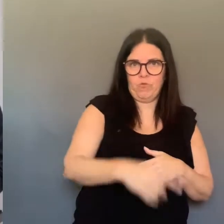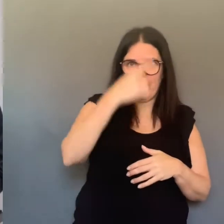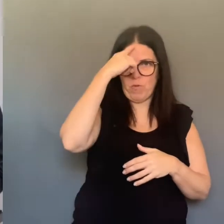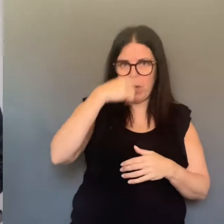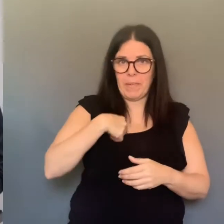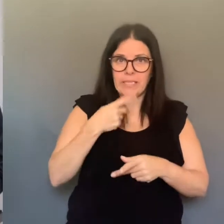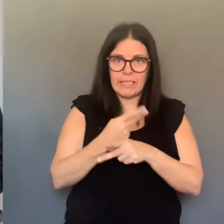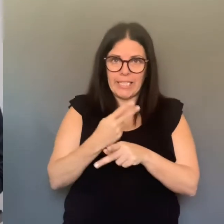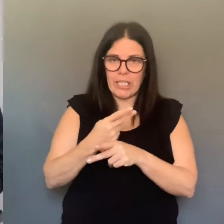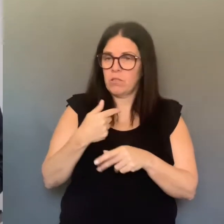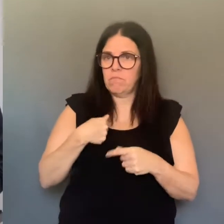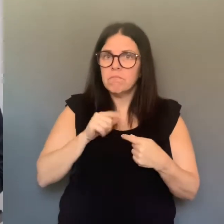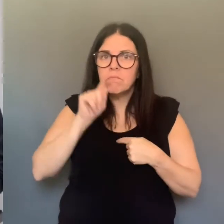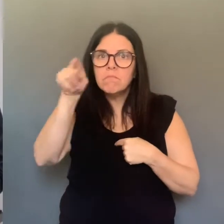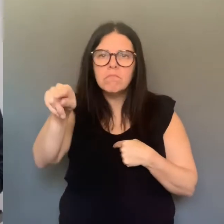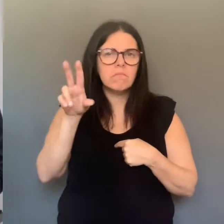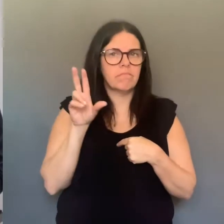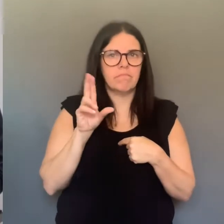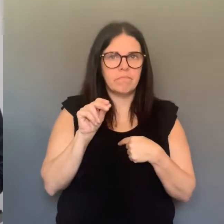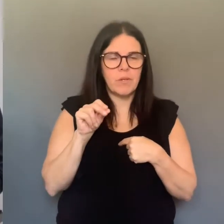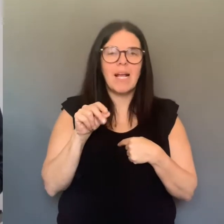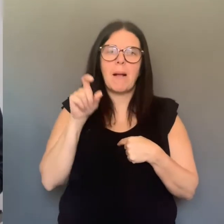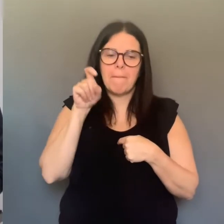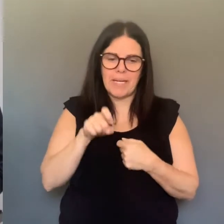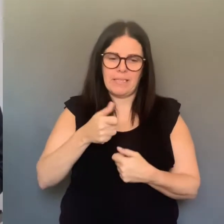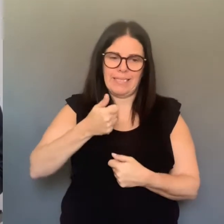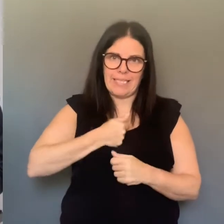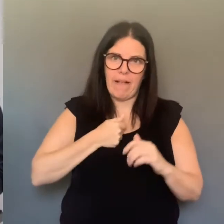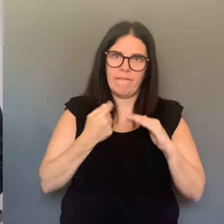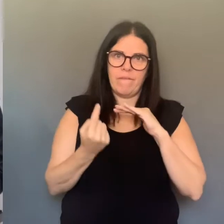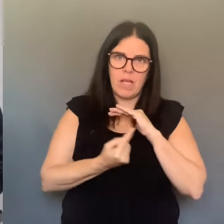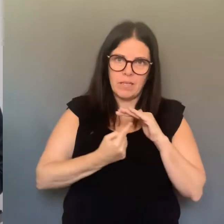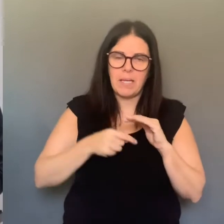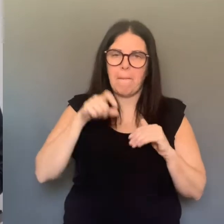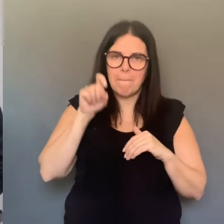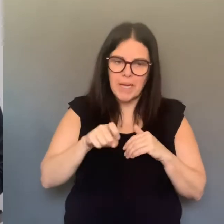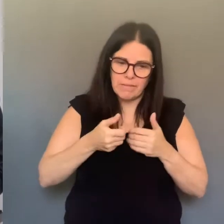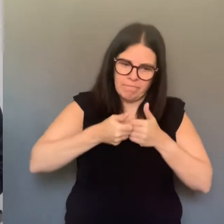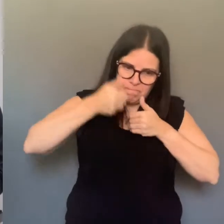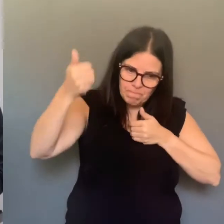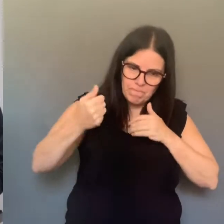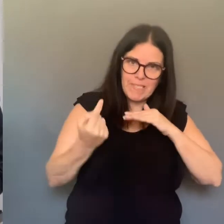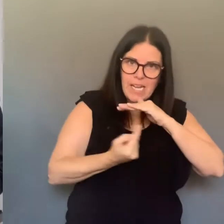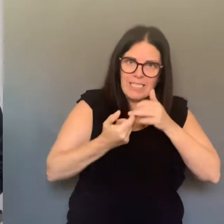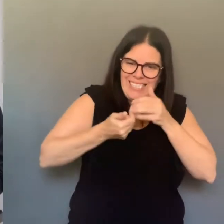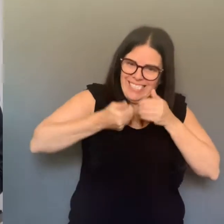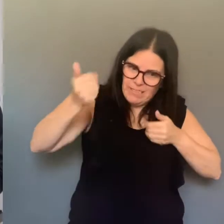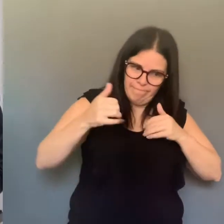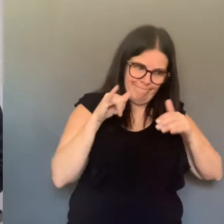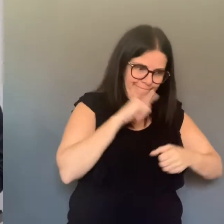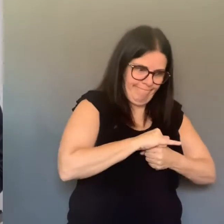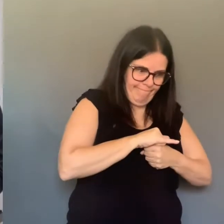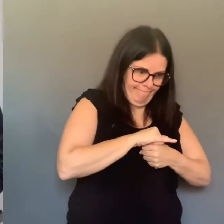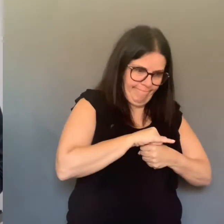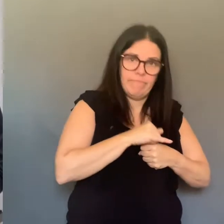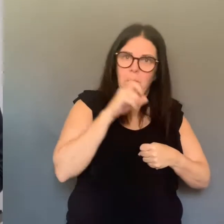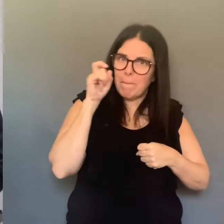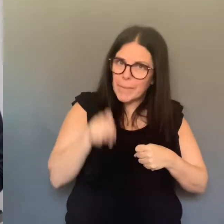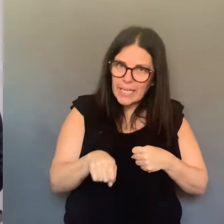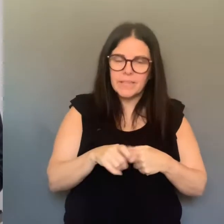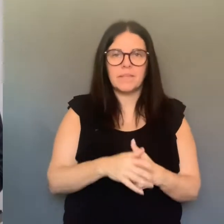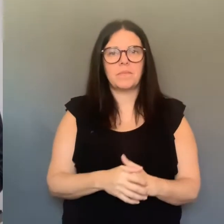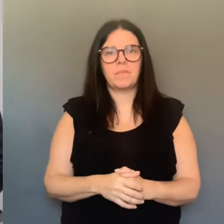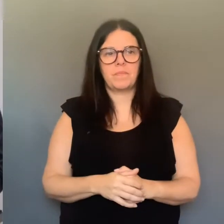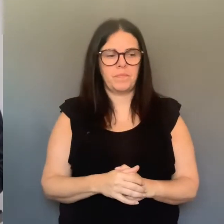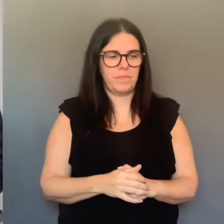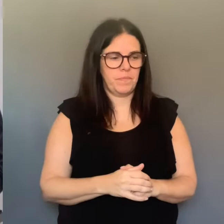self-isolate, they must self-isolate. There is no option for them. They have to make arrangements for others to drop those essentials if